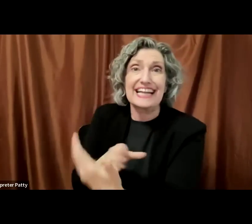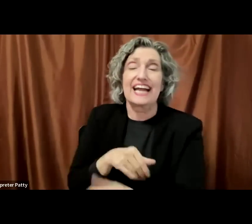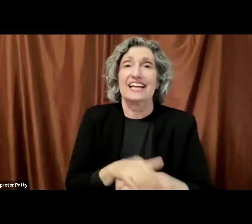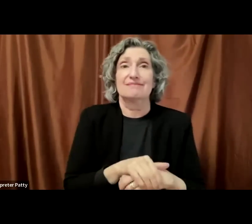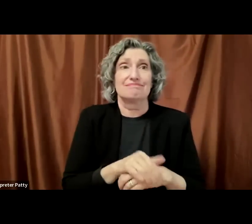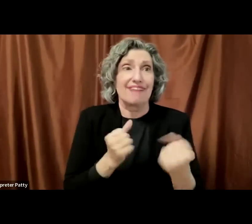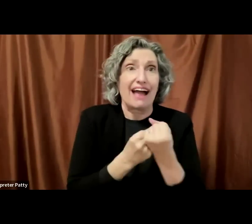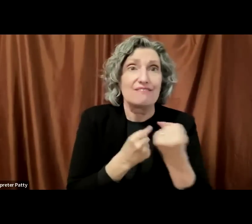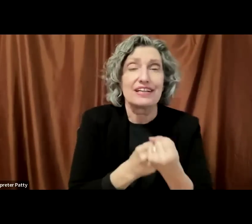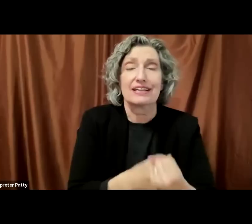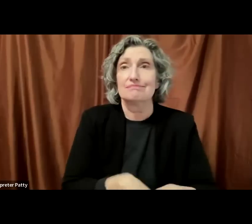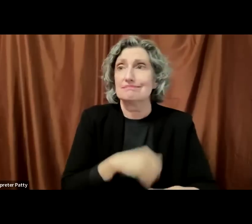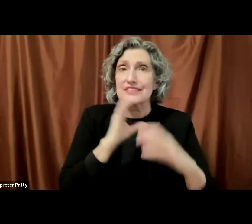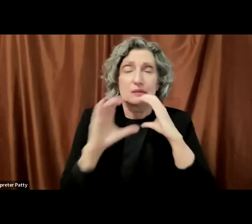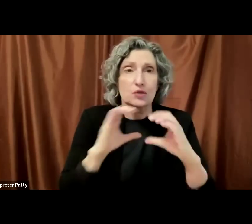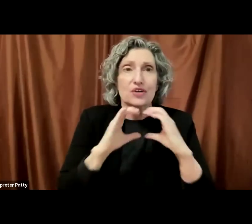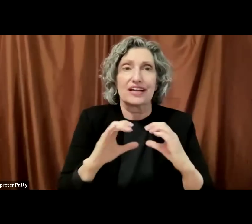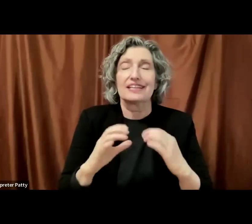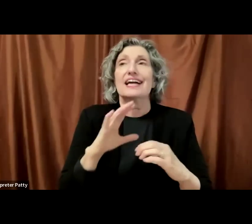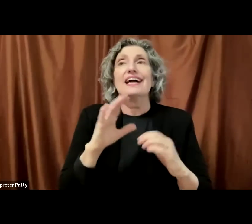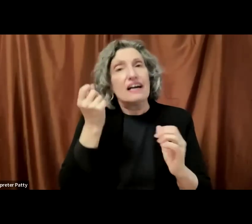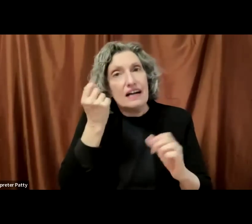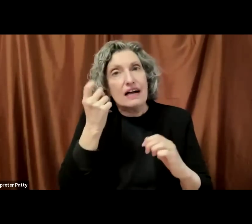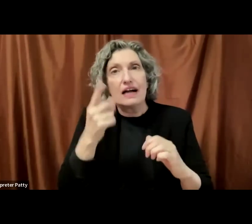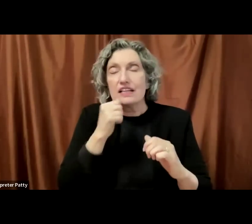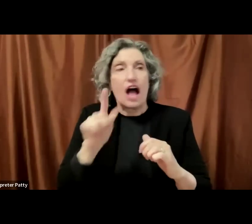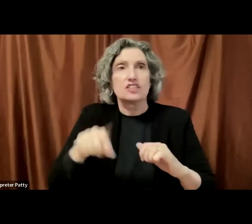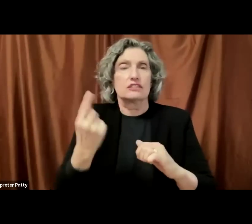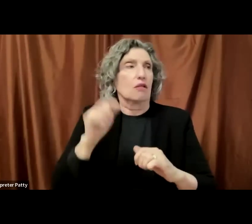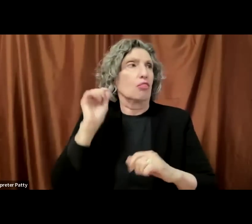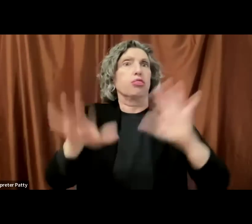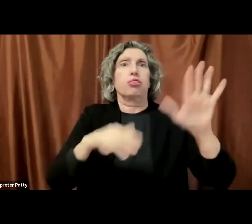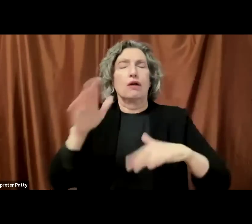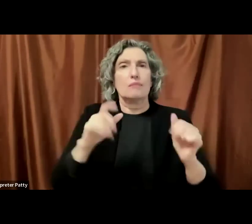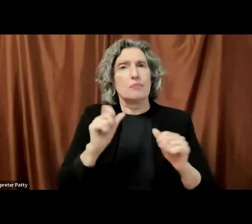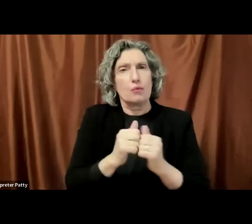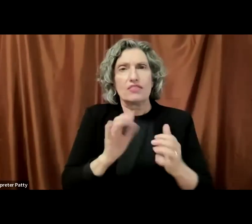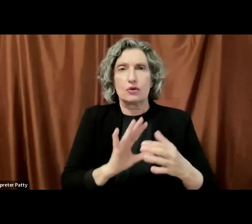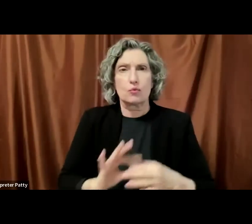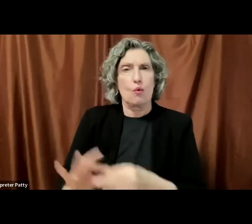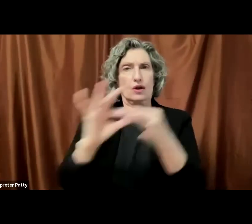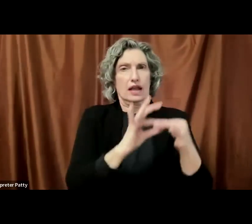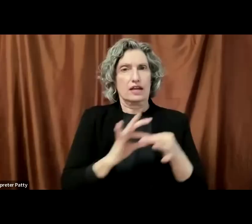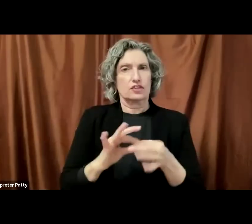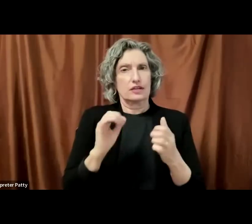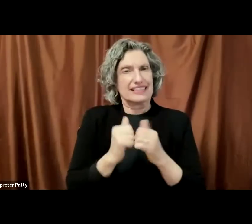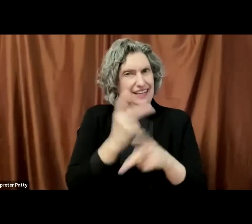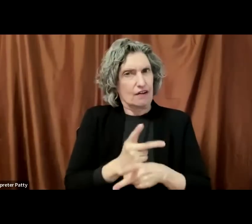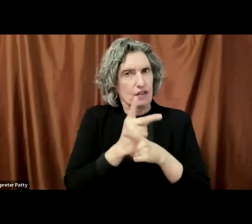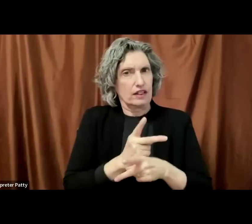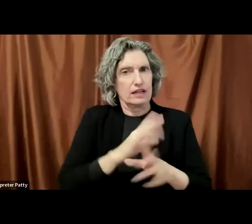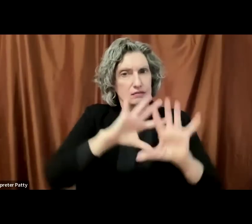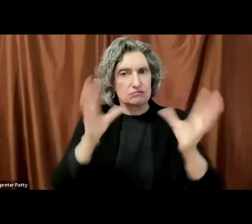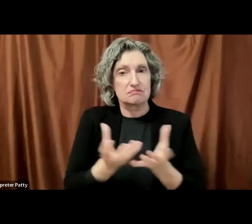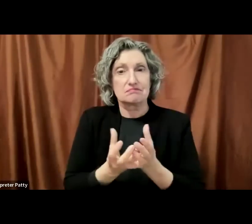do it all coordinated, considered, and effectively. As an example of acting in new ways,